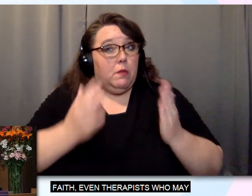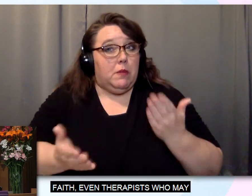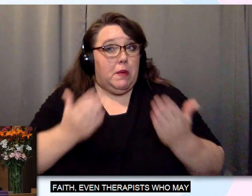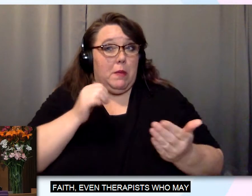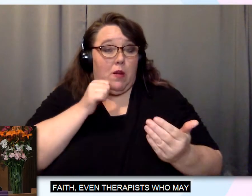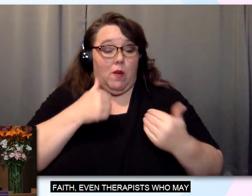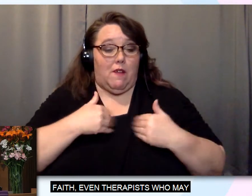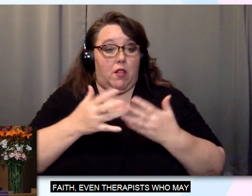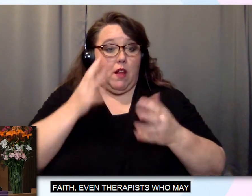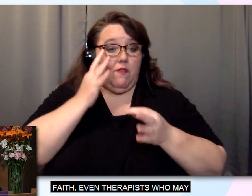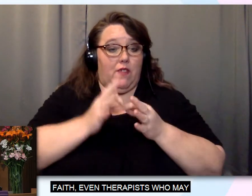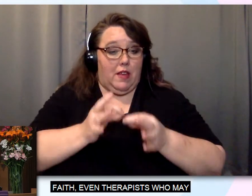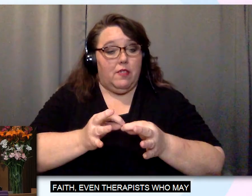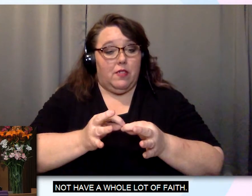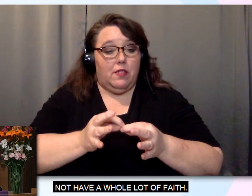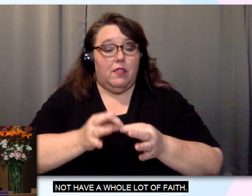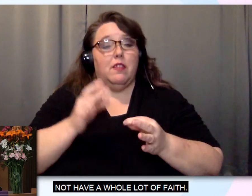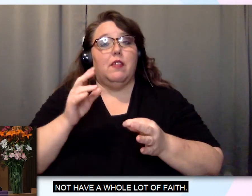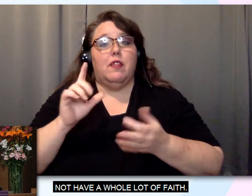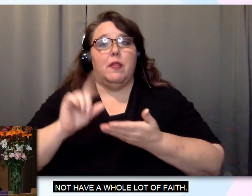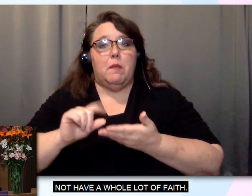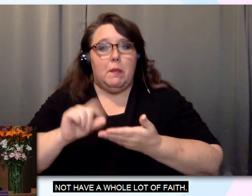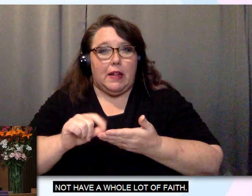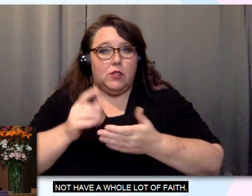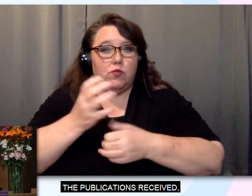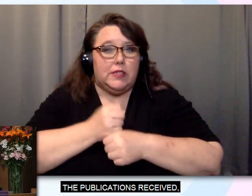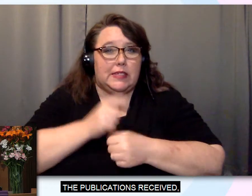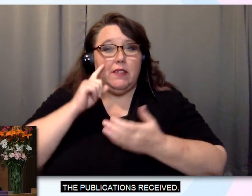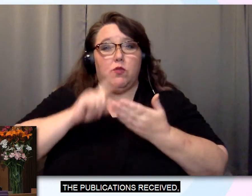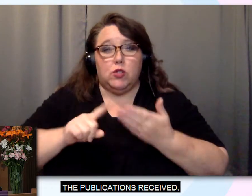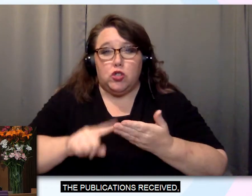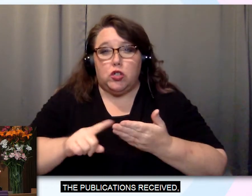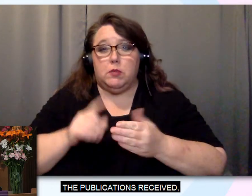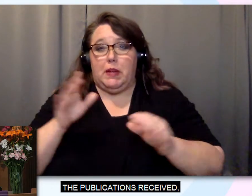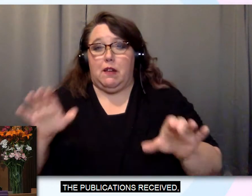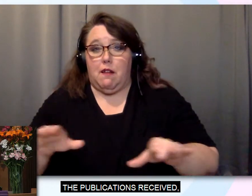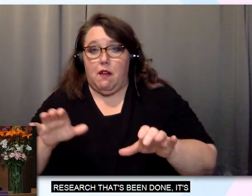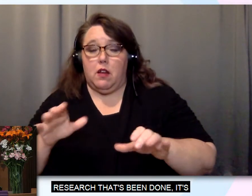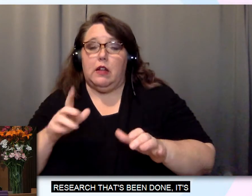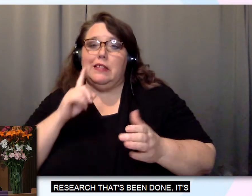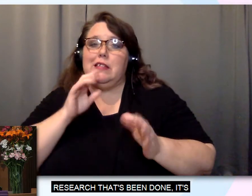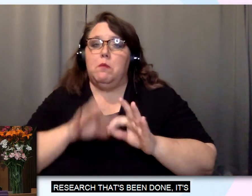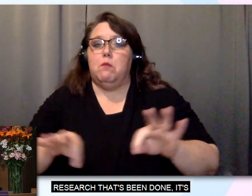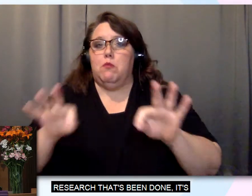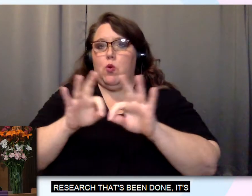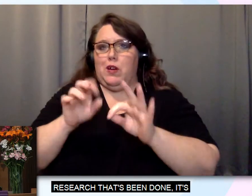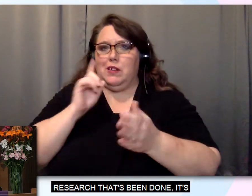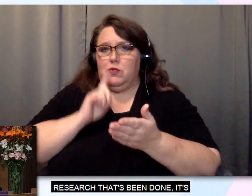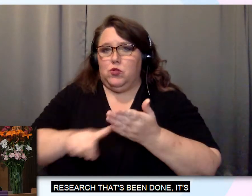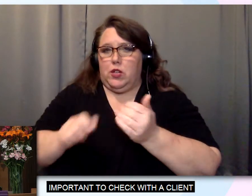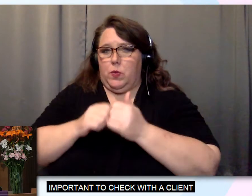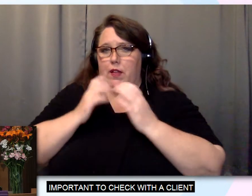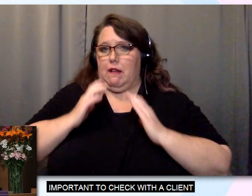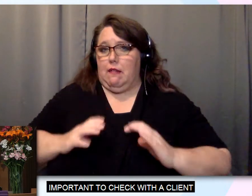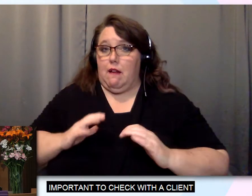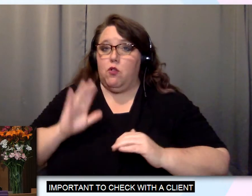Even therapists who may not have a whole lot of faith, the publications received, research that's been done, it's important to check with a client, how's your faith?